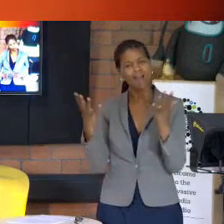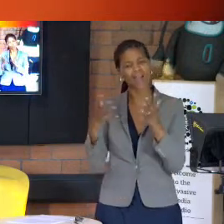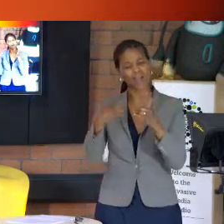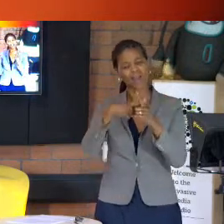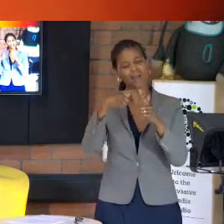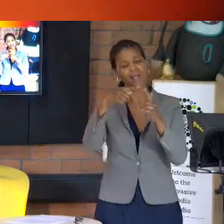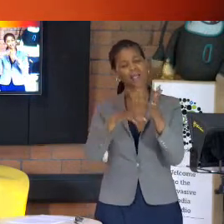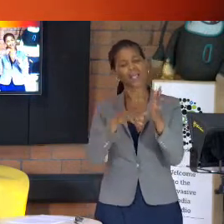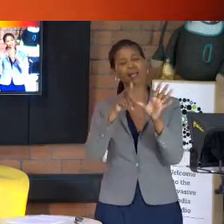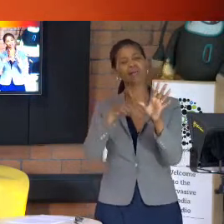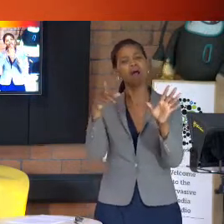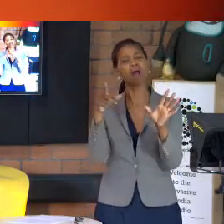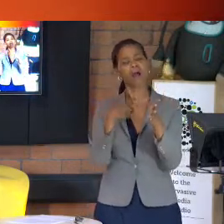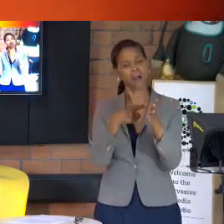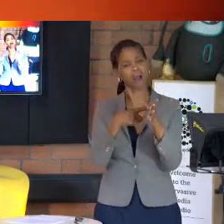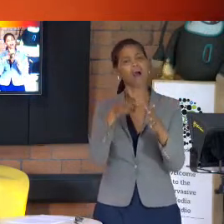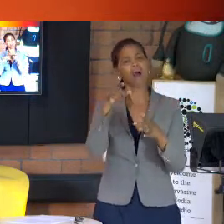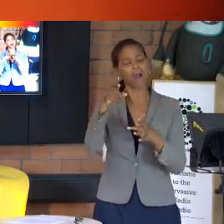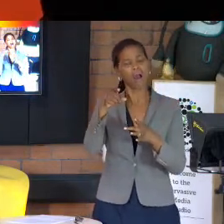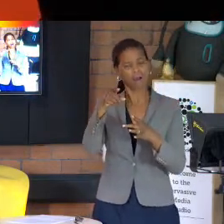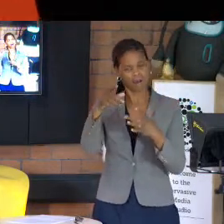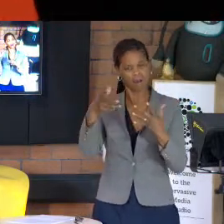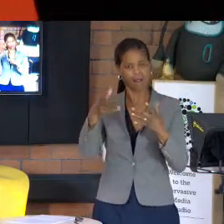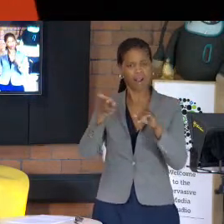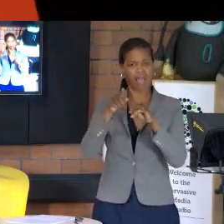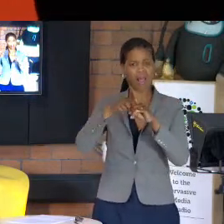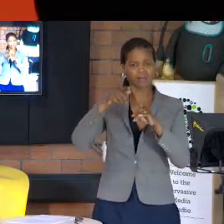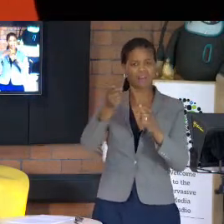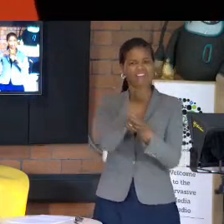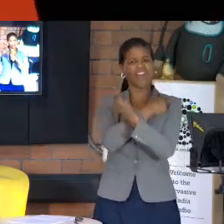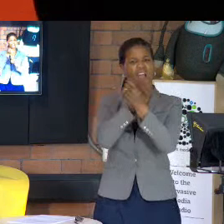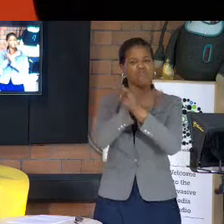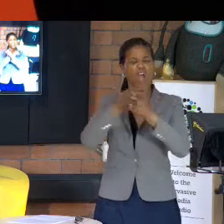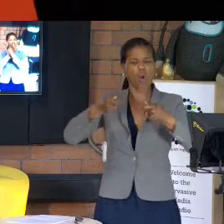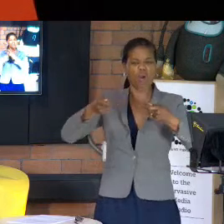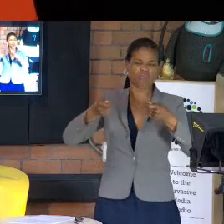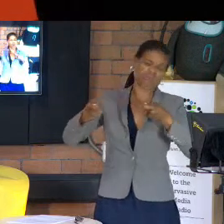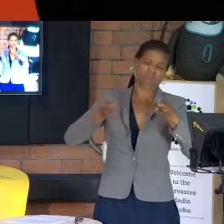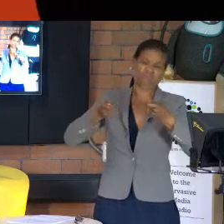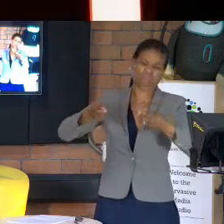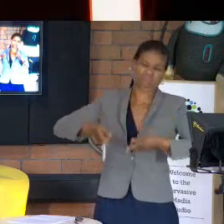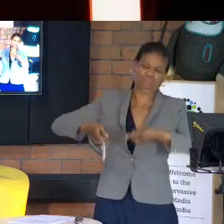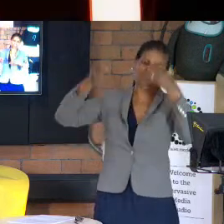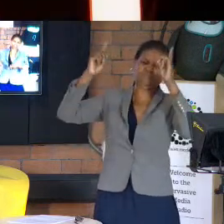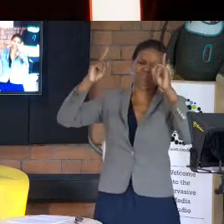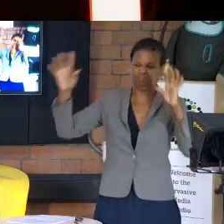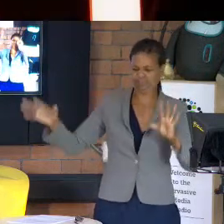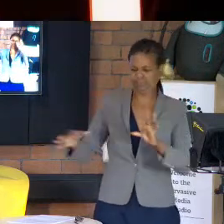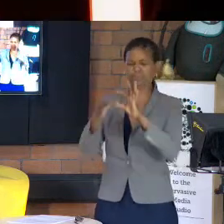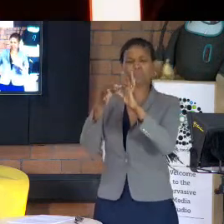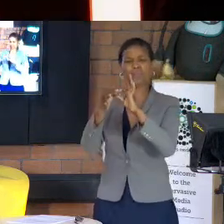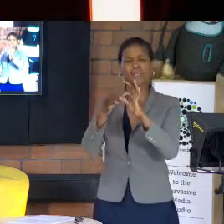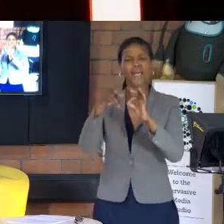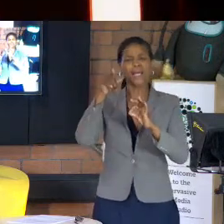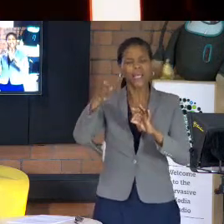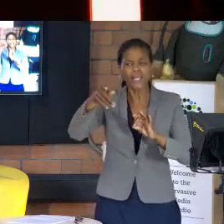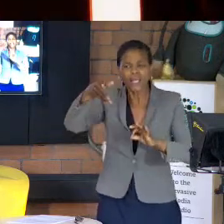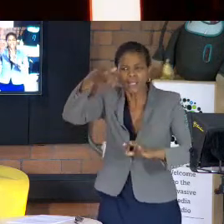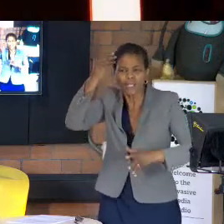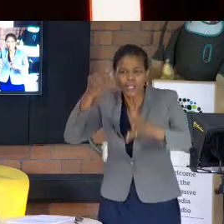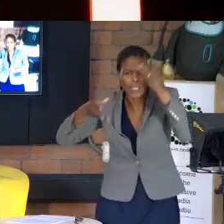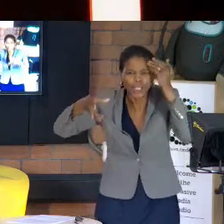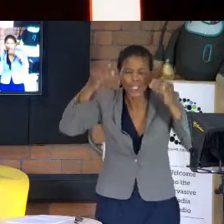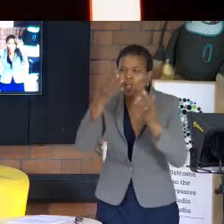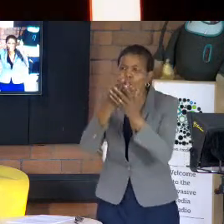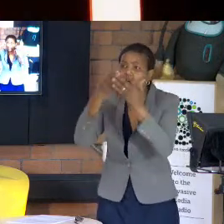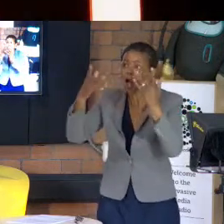King Josiah as chancellor to the pharaoh. Imhotep had an amazing appetite for knowledge about things people didn't know.